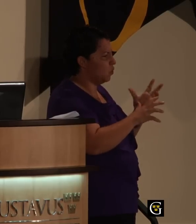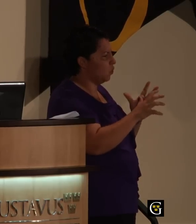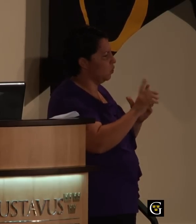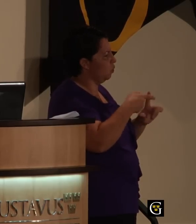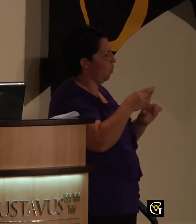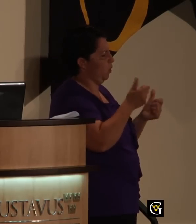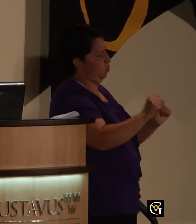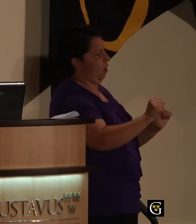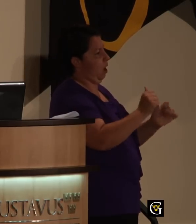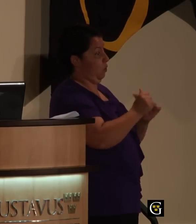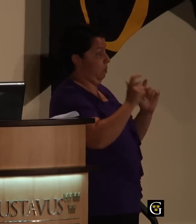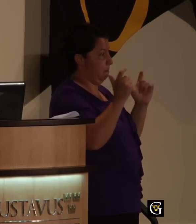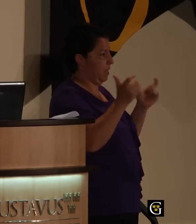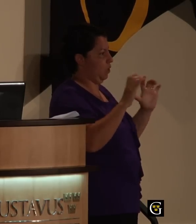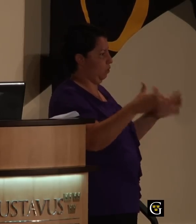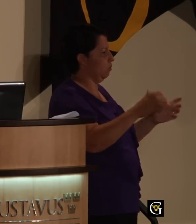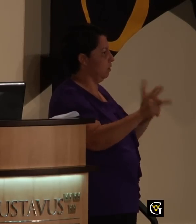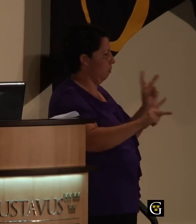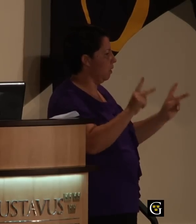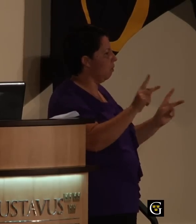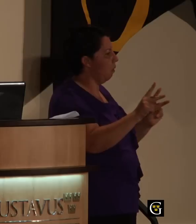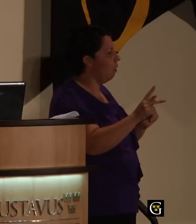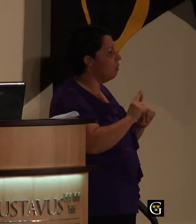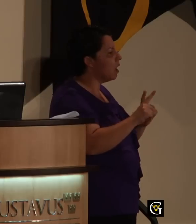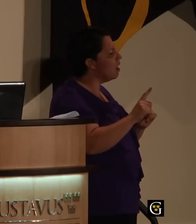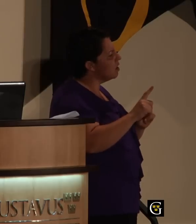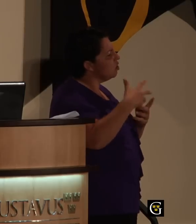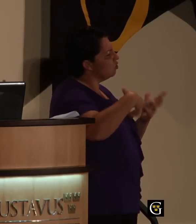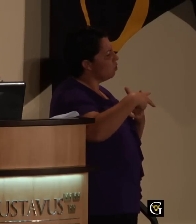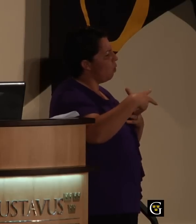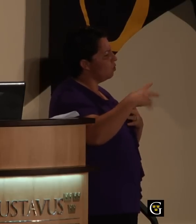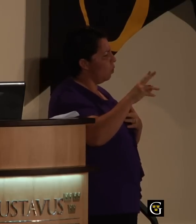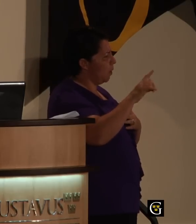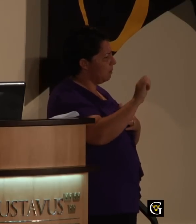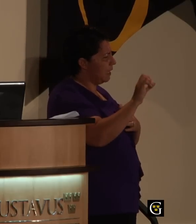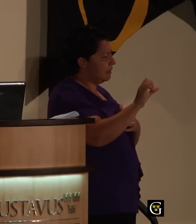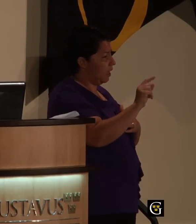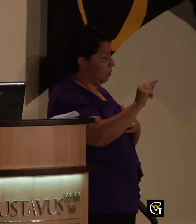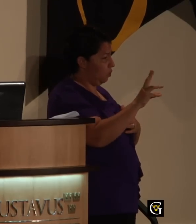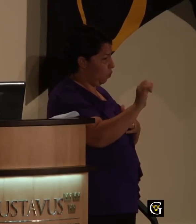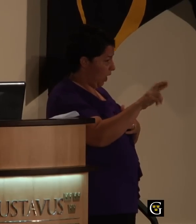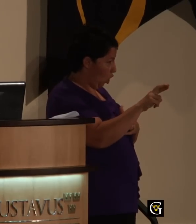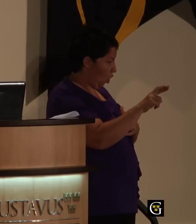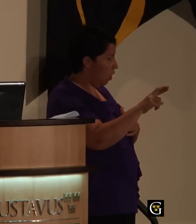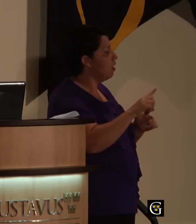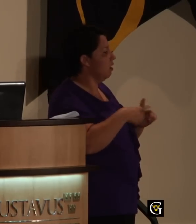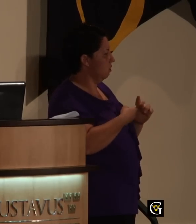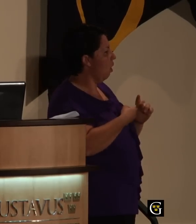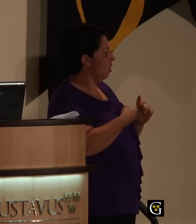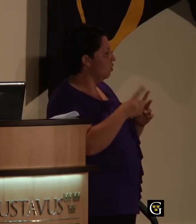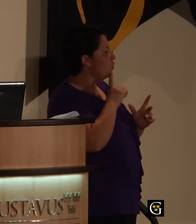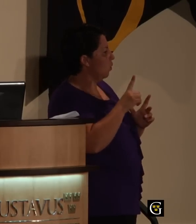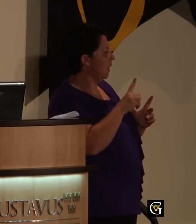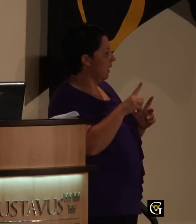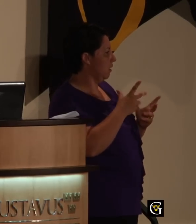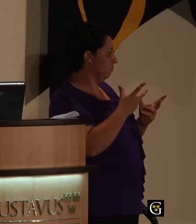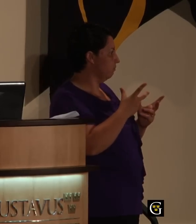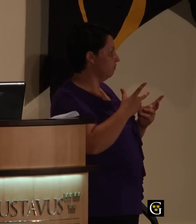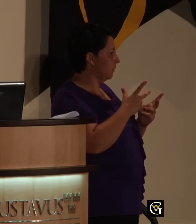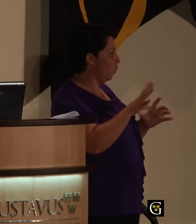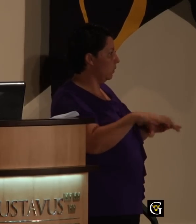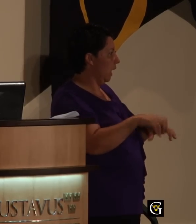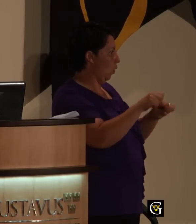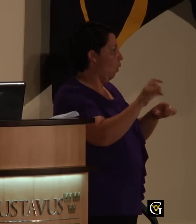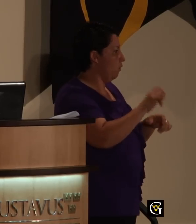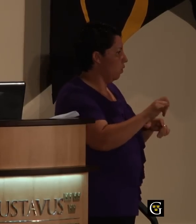cute technologies like Twitter are starting to fill in that gap. But you could feel a whole country of Libya go crazy on Twitter in a way which really was